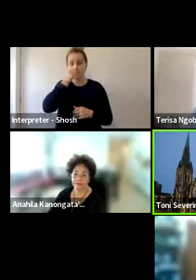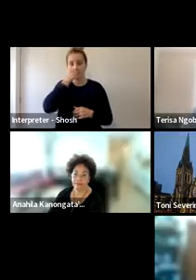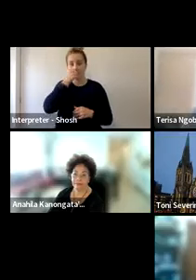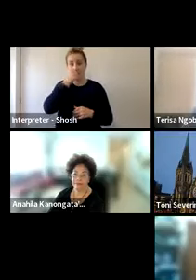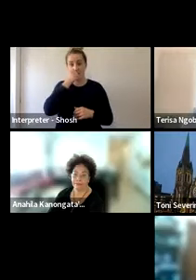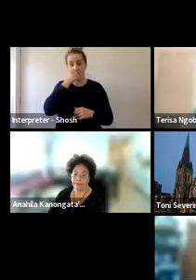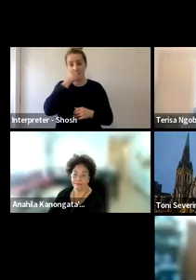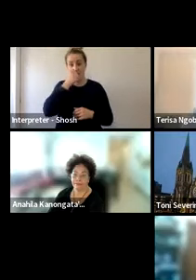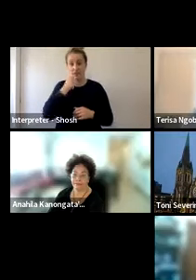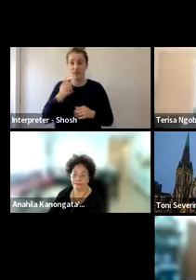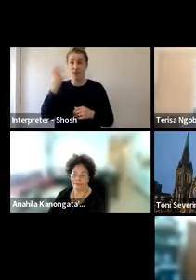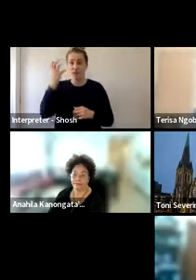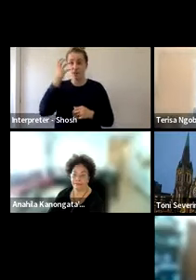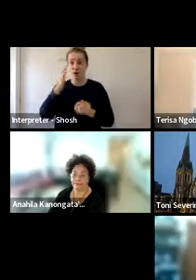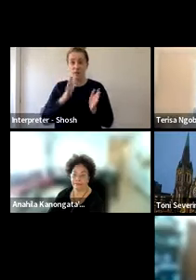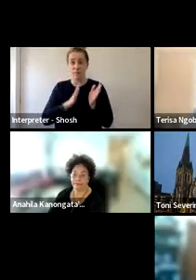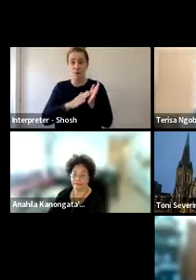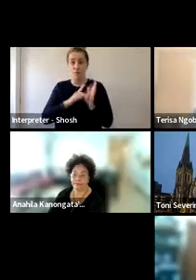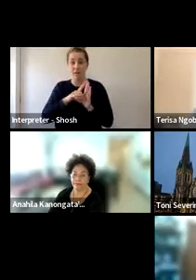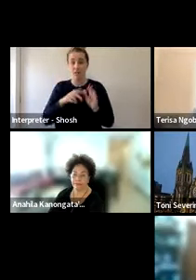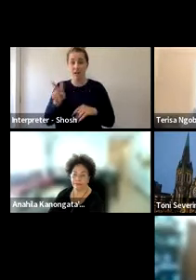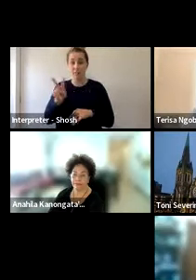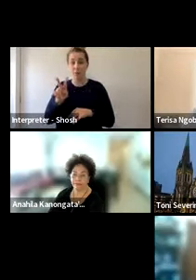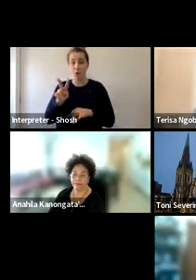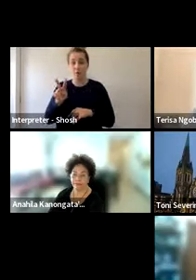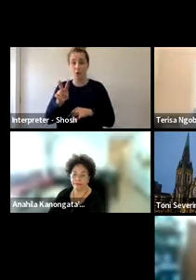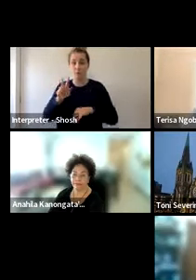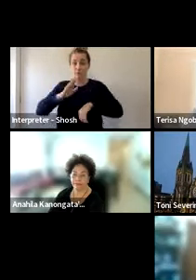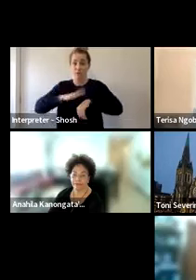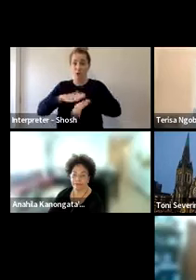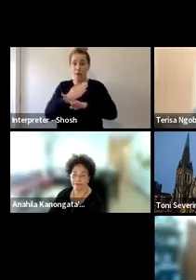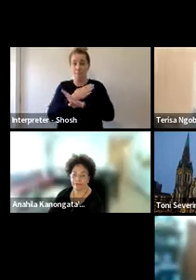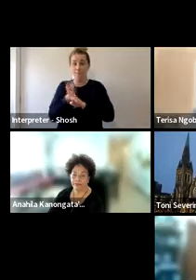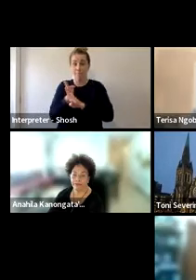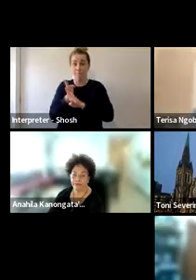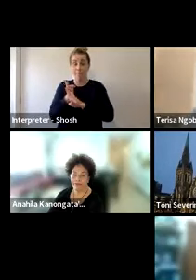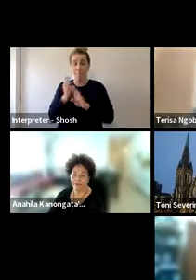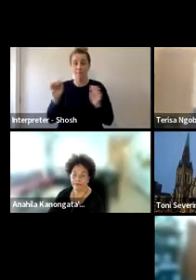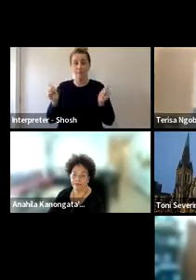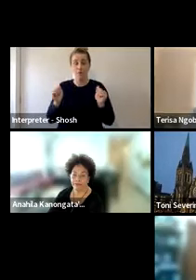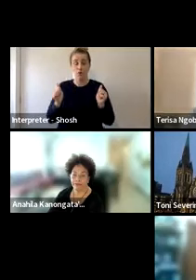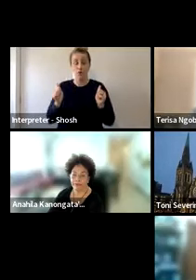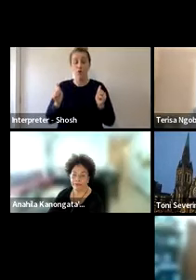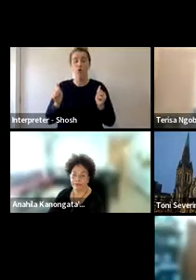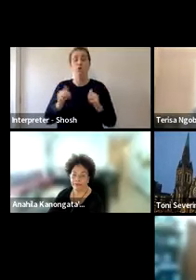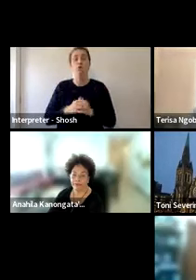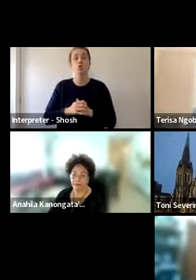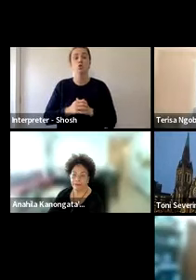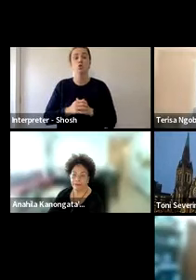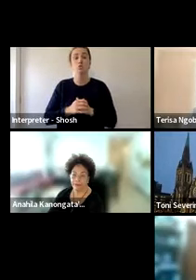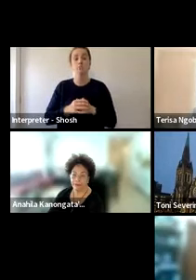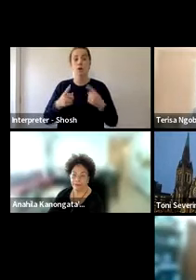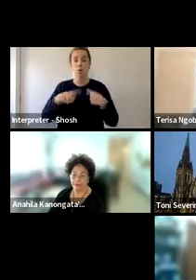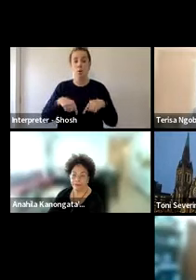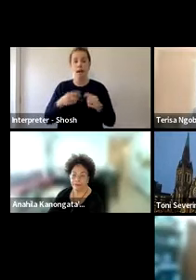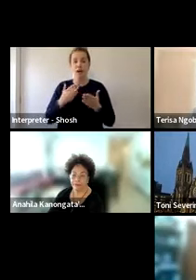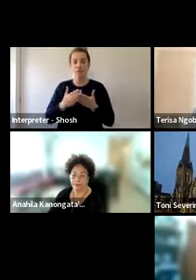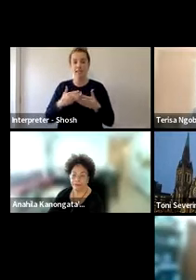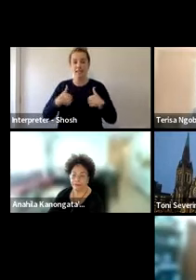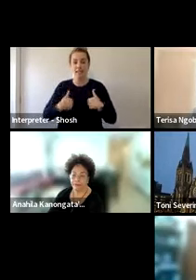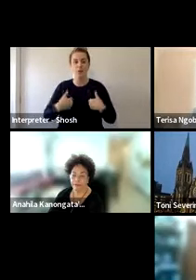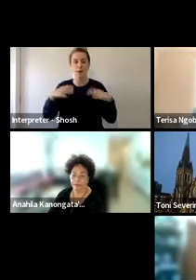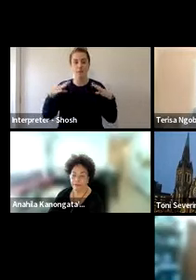I'm very sorry, Maureen and Jan, we're actually at time now, and we are due to have a